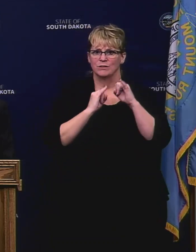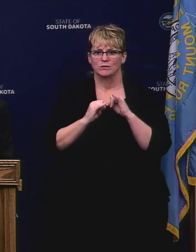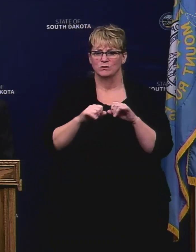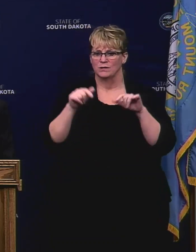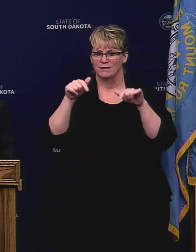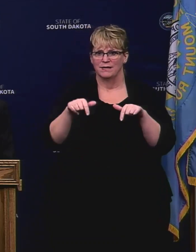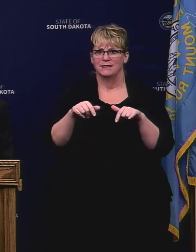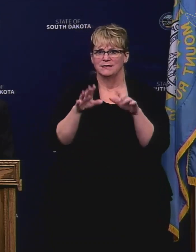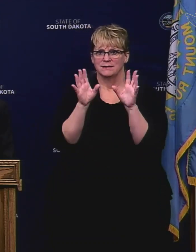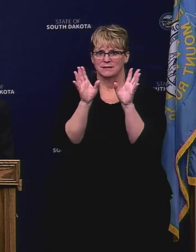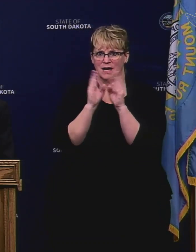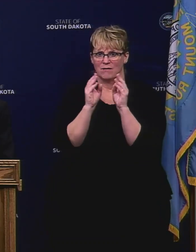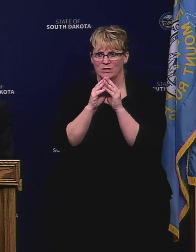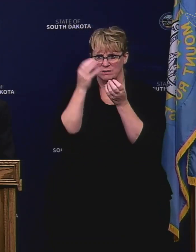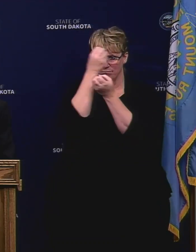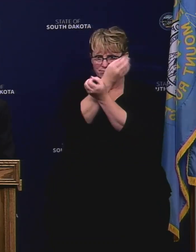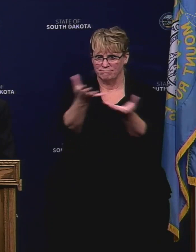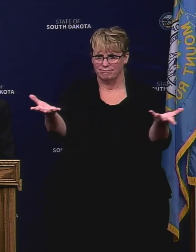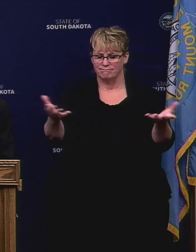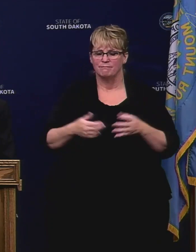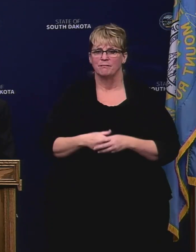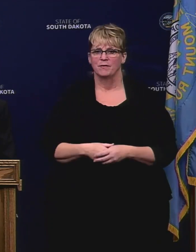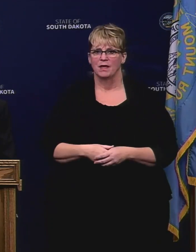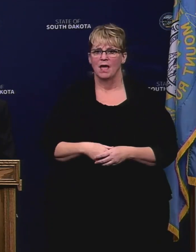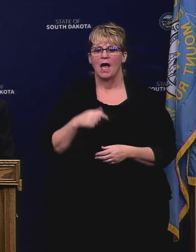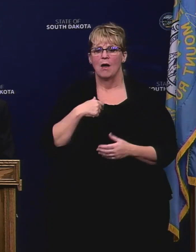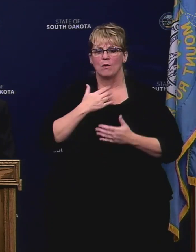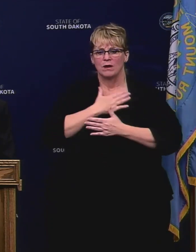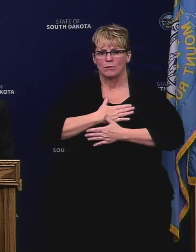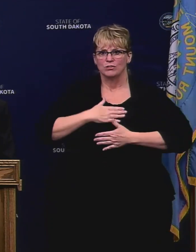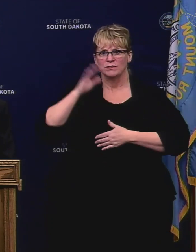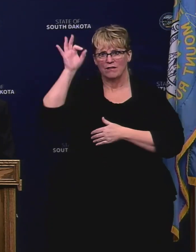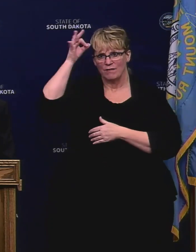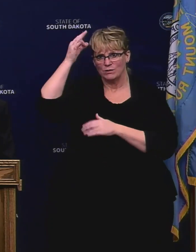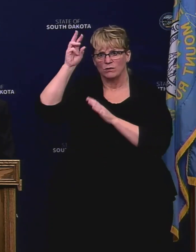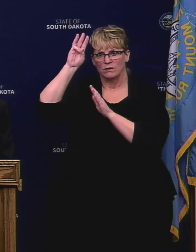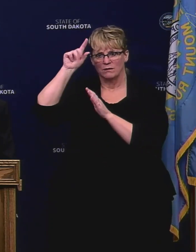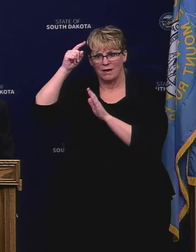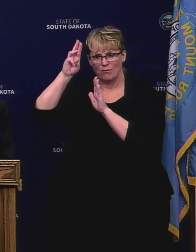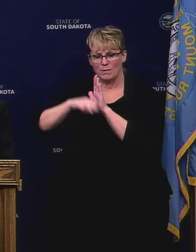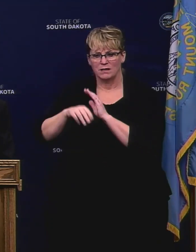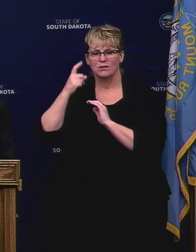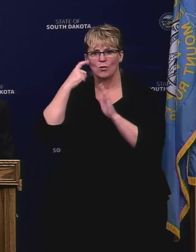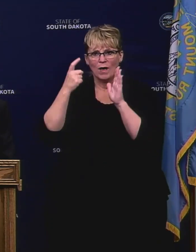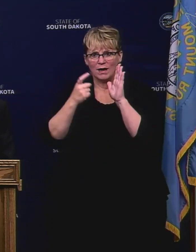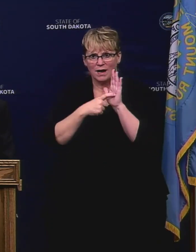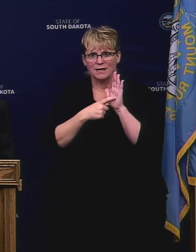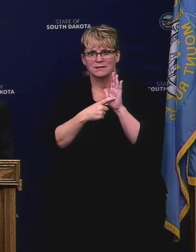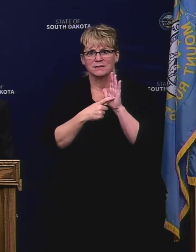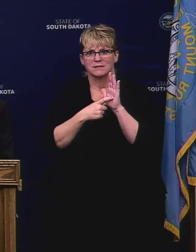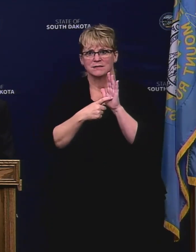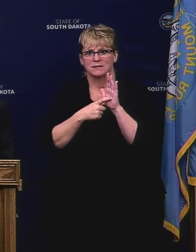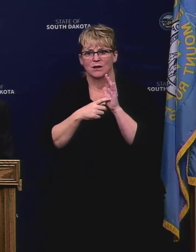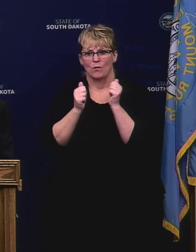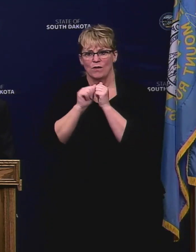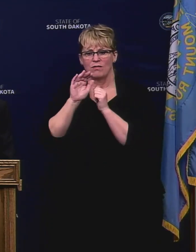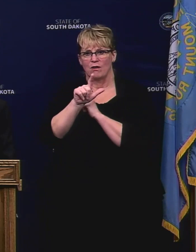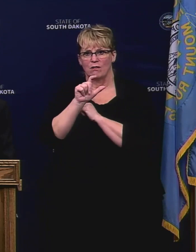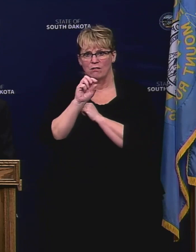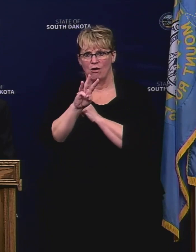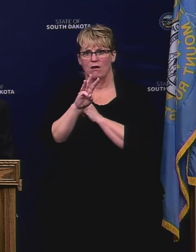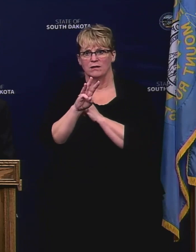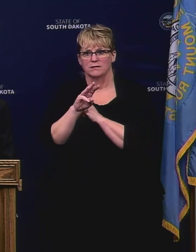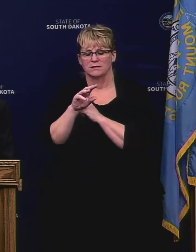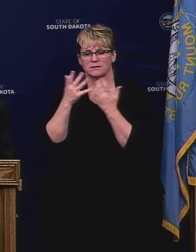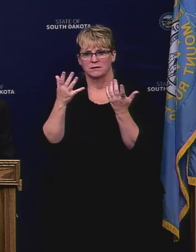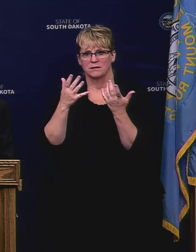these press conferences, I have indicated that I would appreciate the federal government recognizing and upholding their federal laws